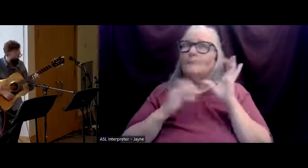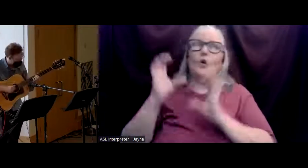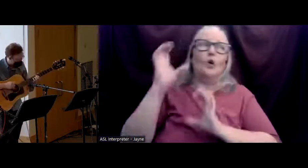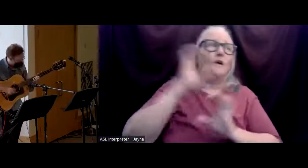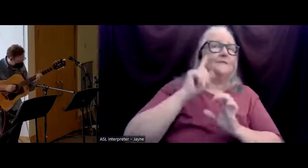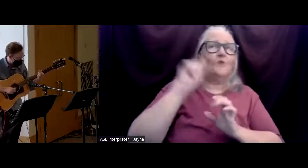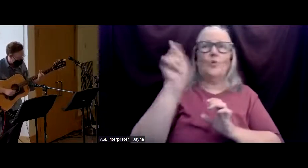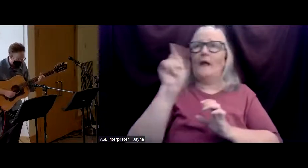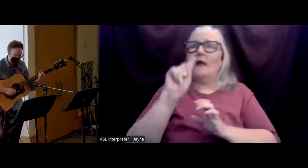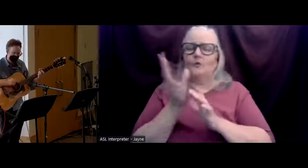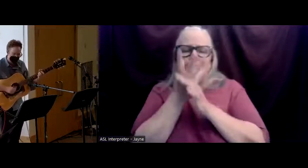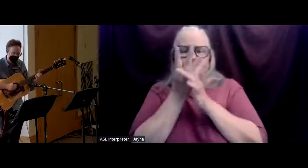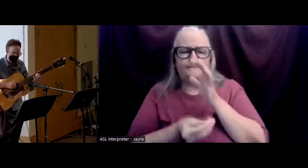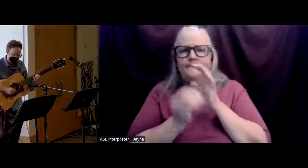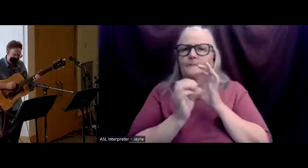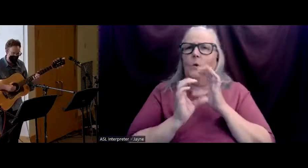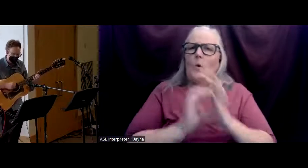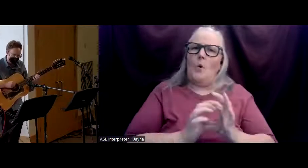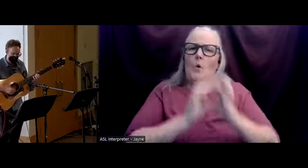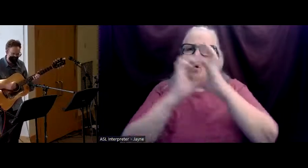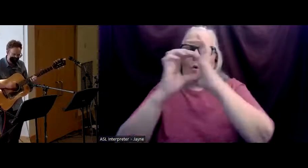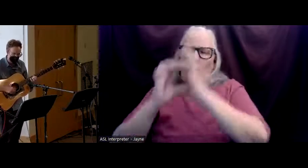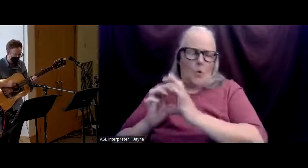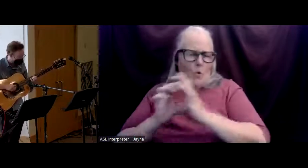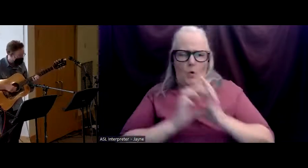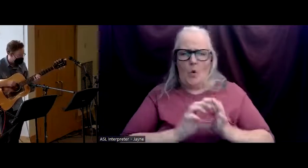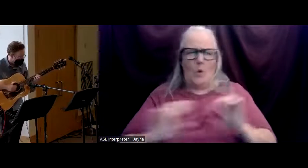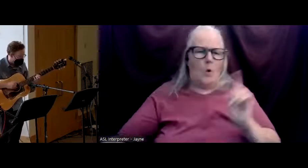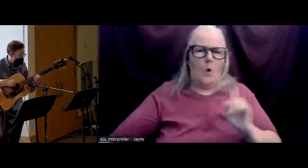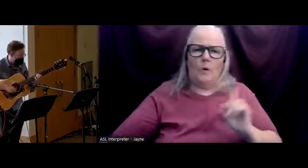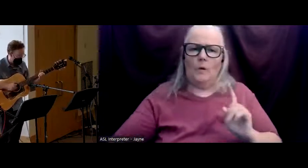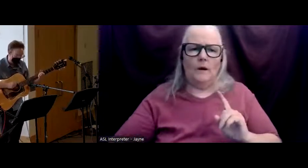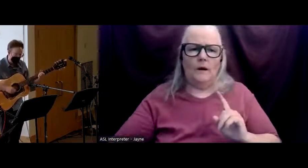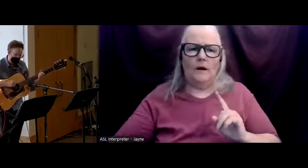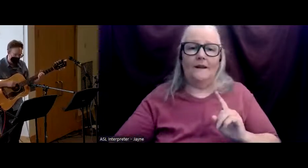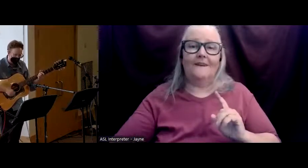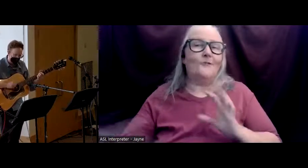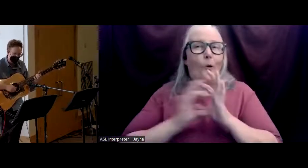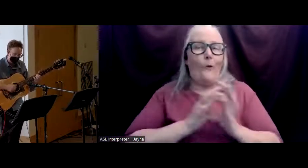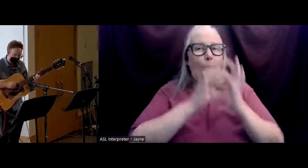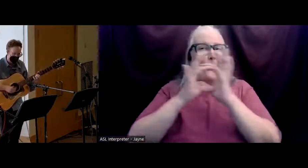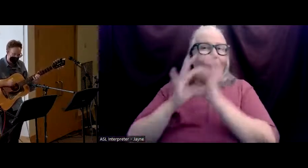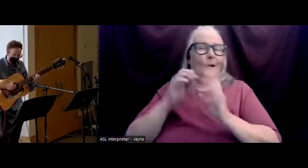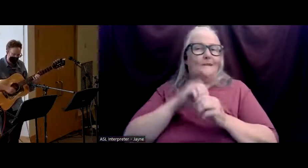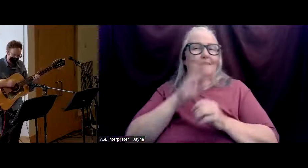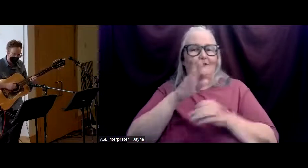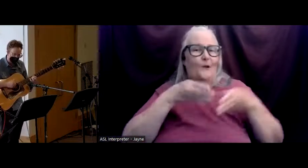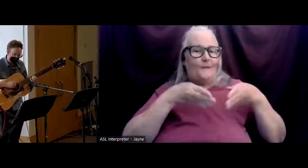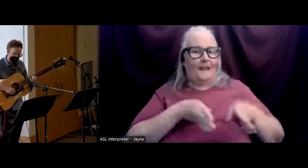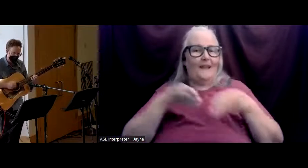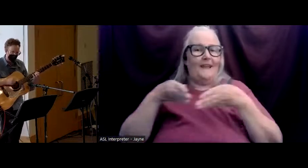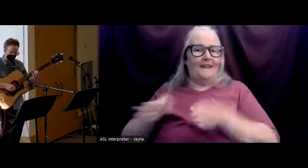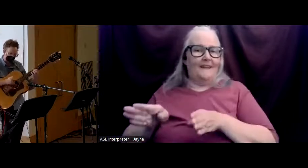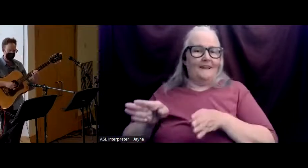the holes. The holes in your jeans. Because